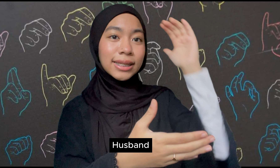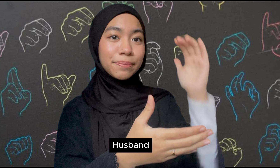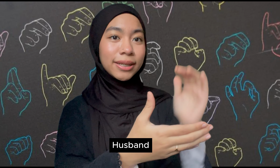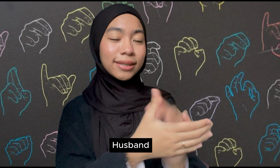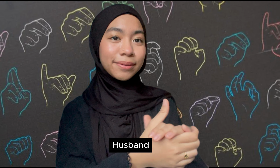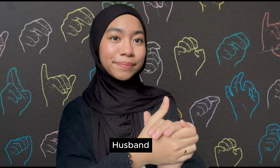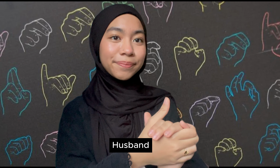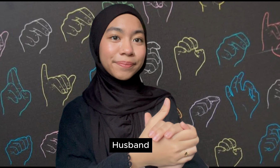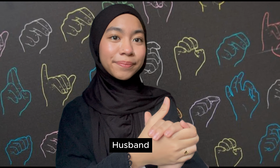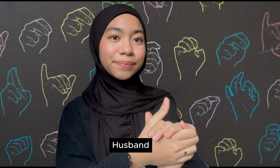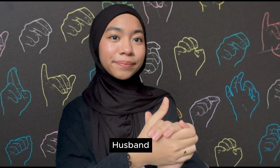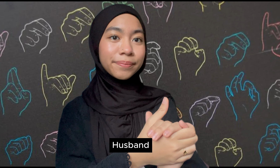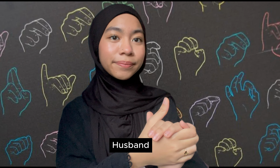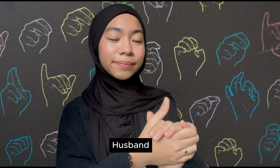Husband.